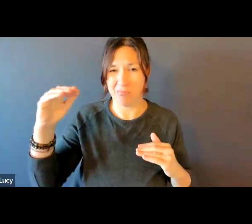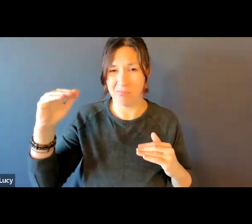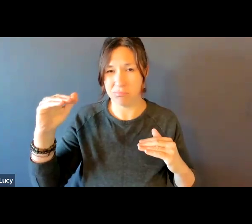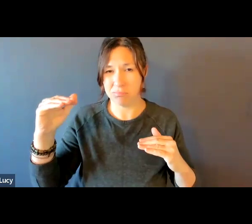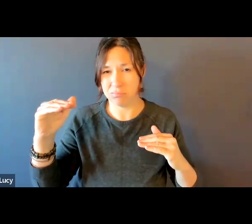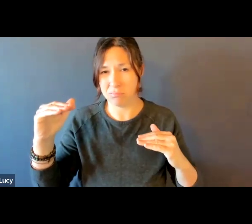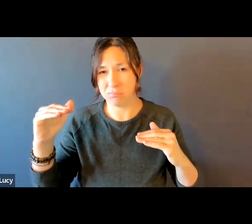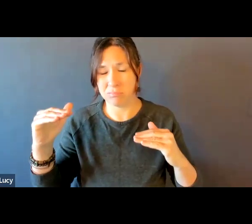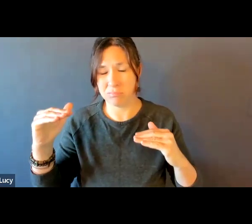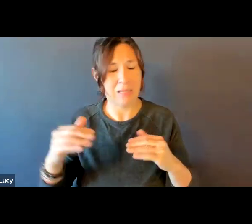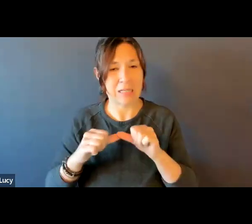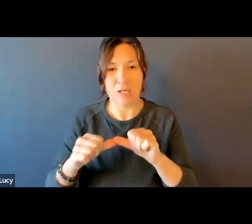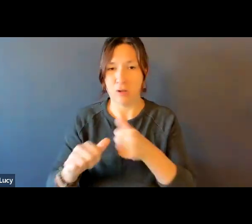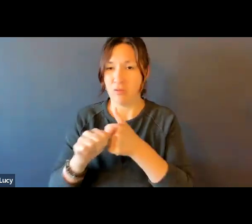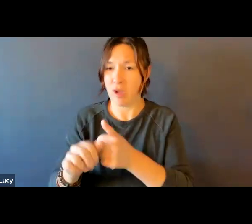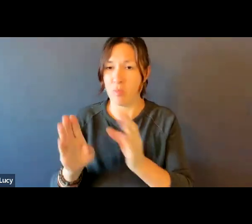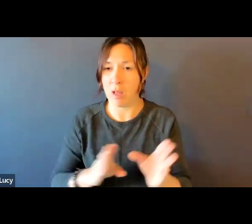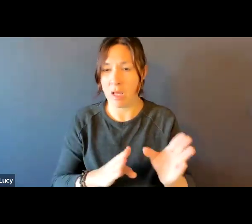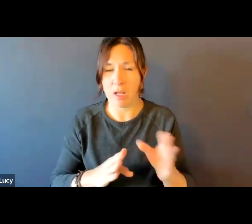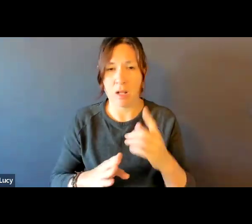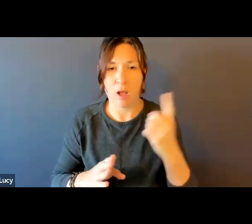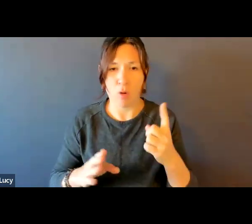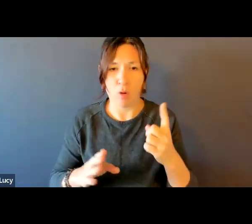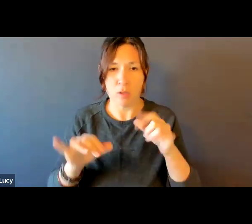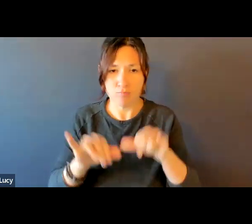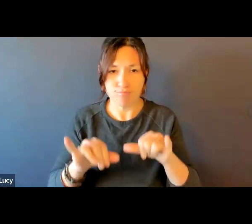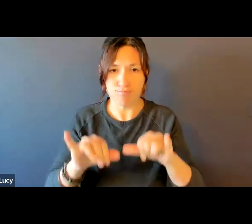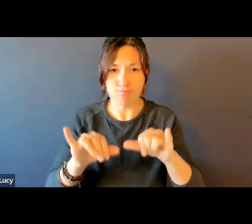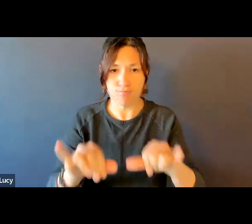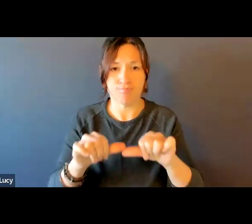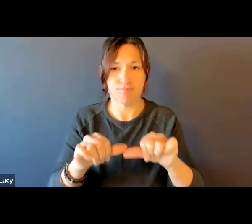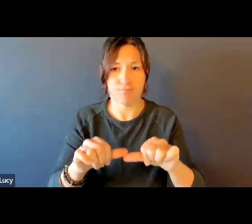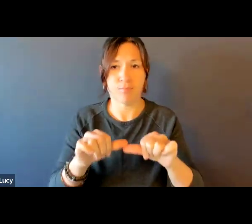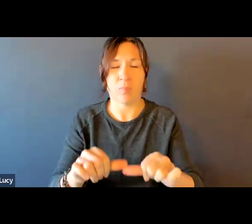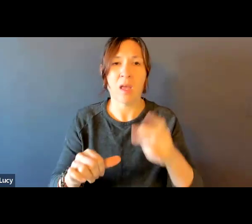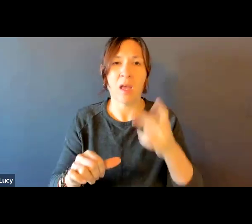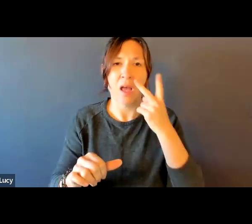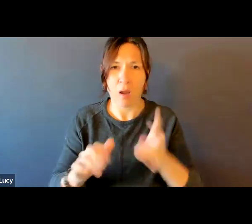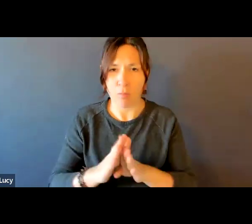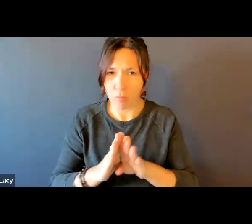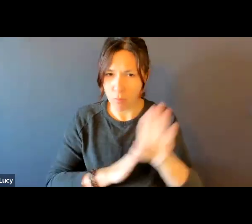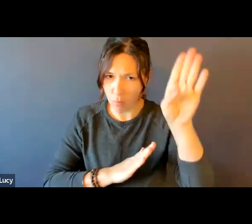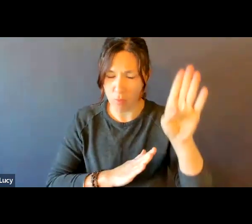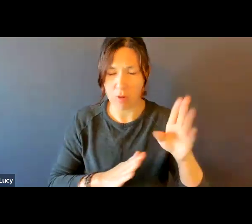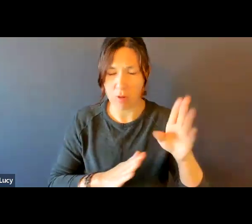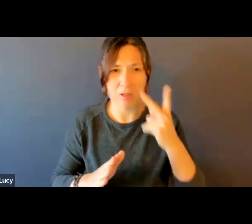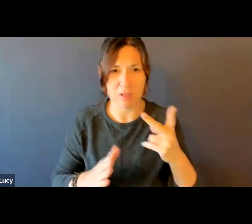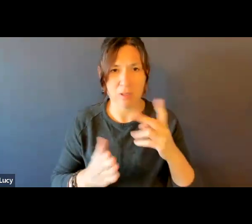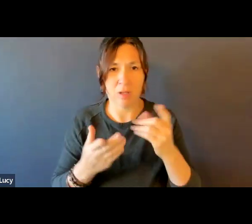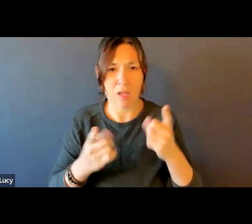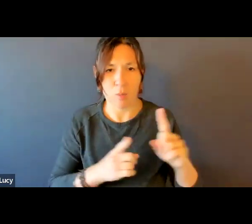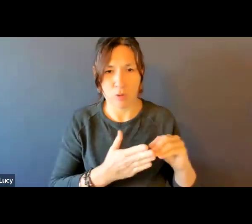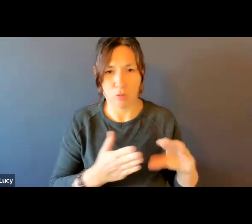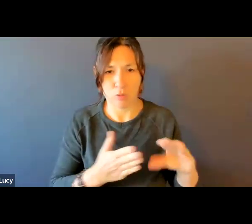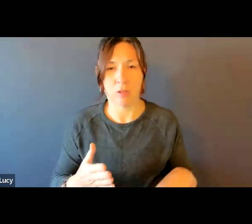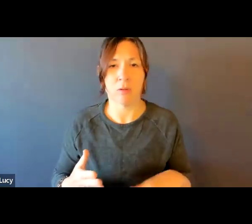our plan. We are staying consistent on course. We are seeing the growth and the progress that our students have been making. We are also